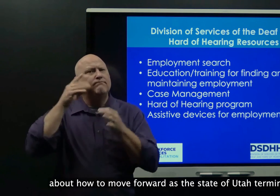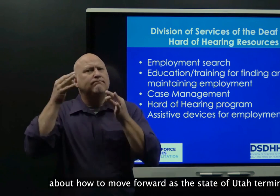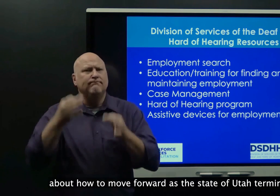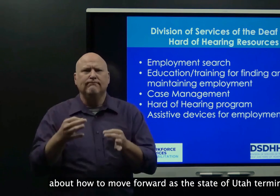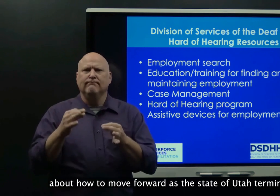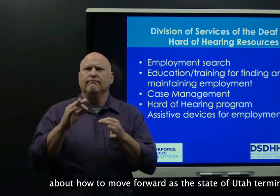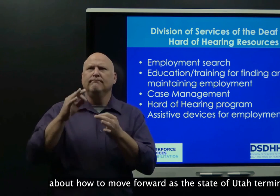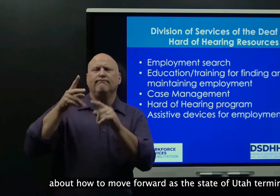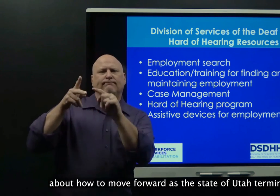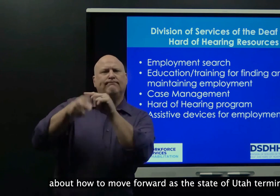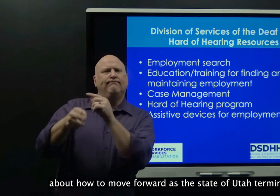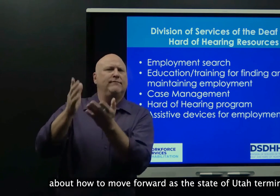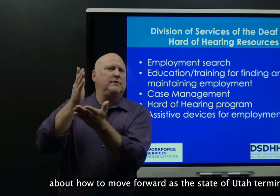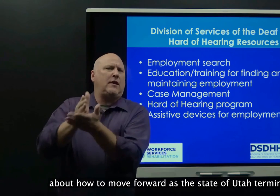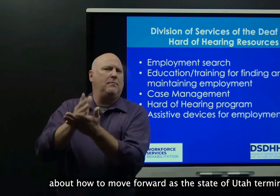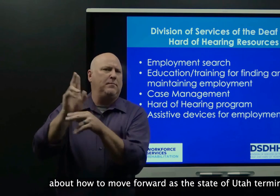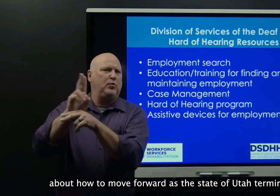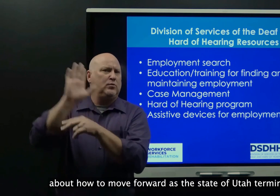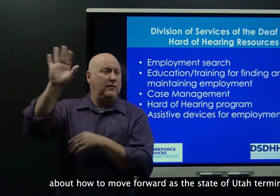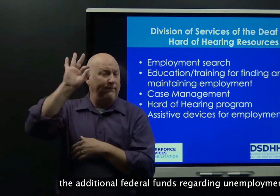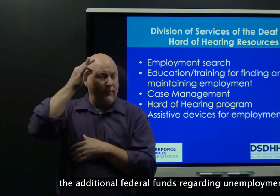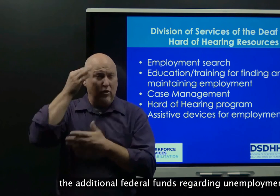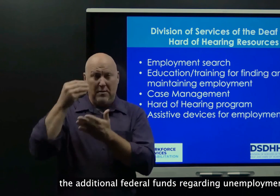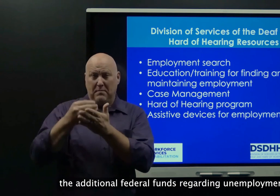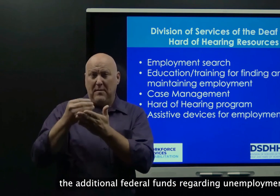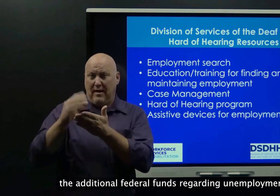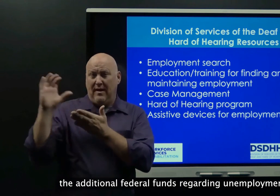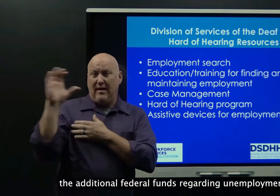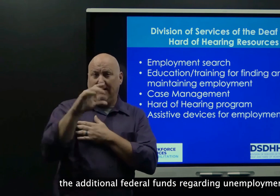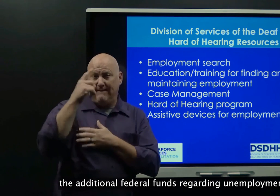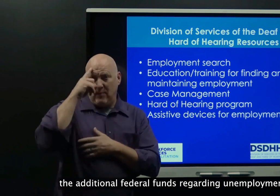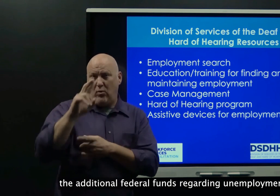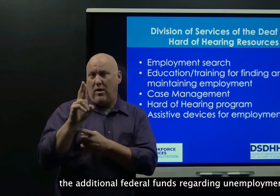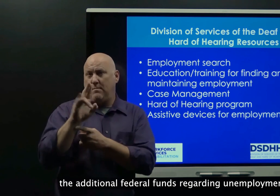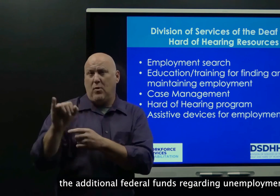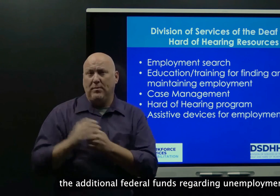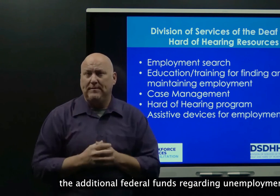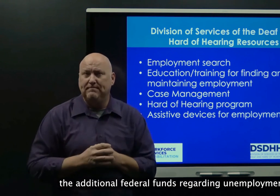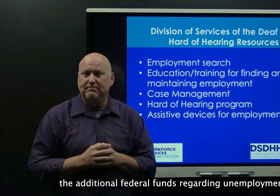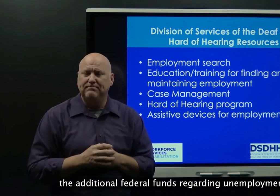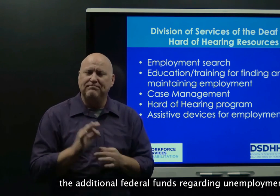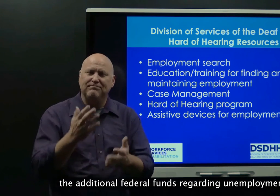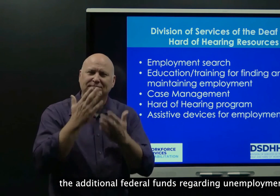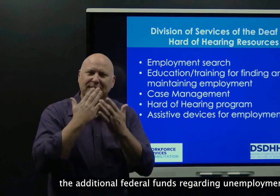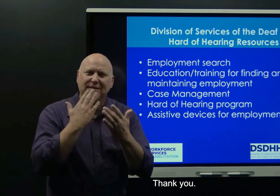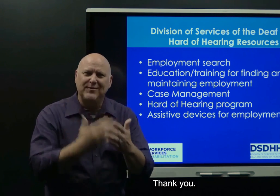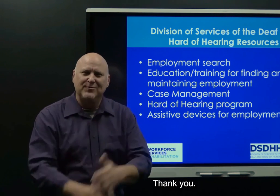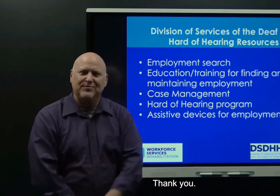as the state of Utah terminates the additional federal funds regarding unemployment. Thank you.